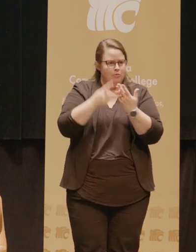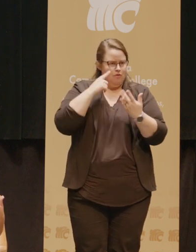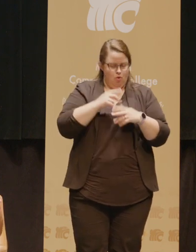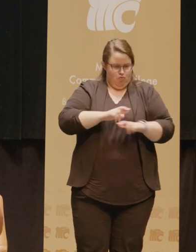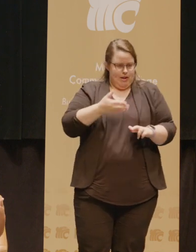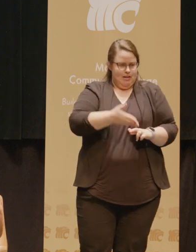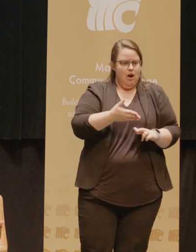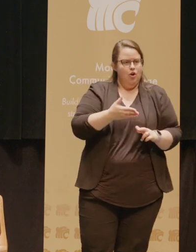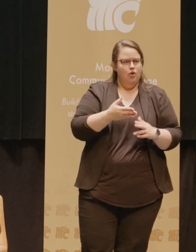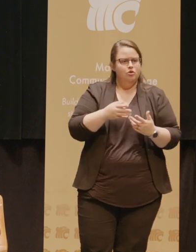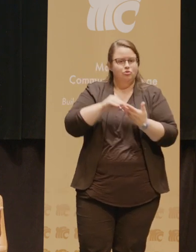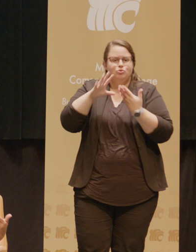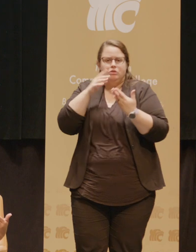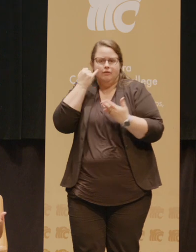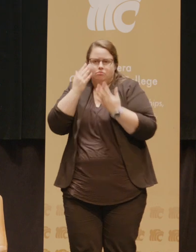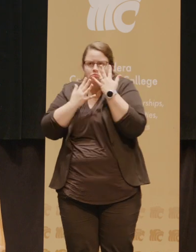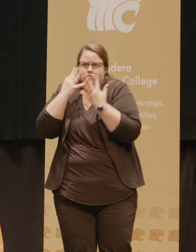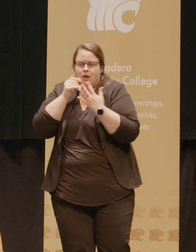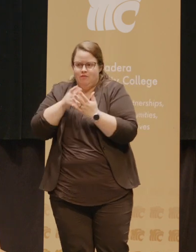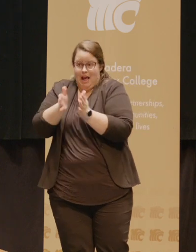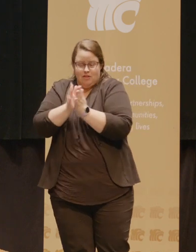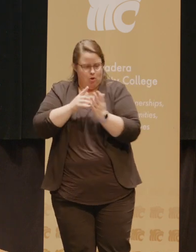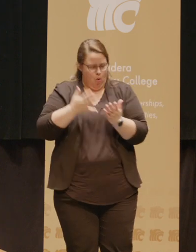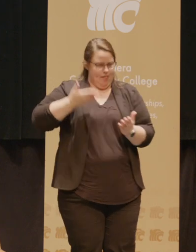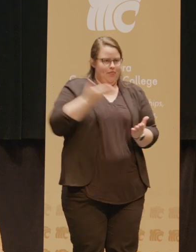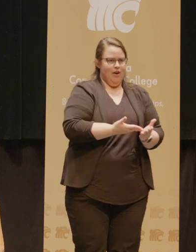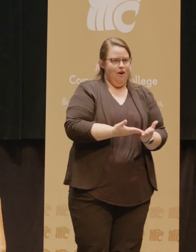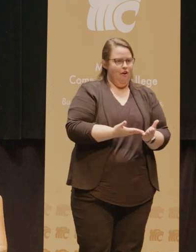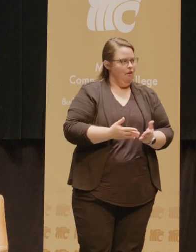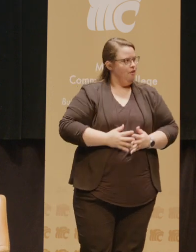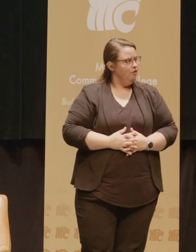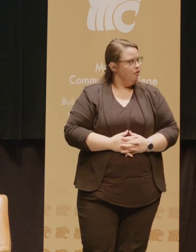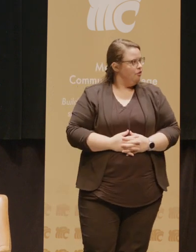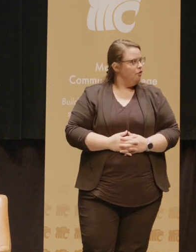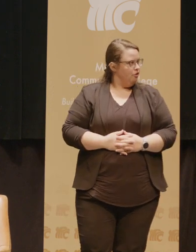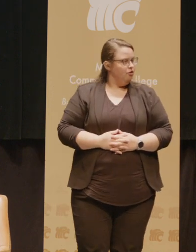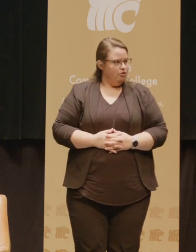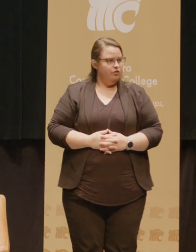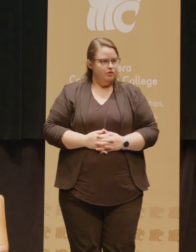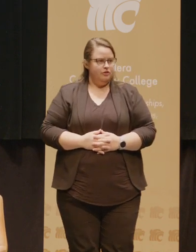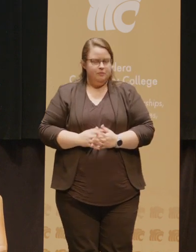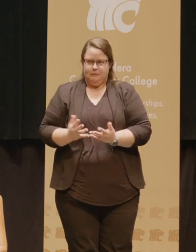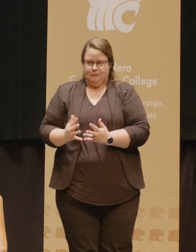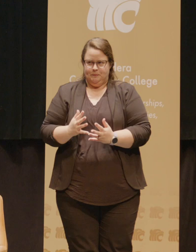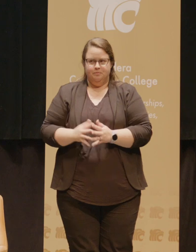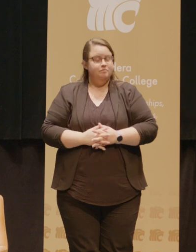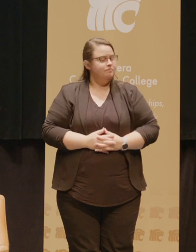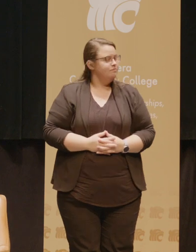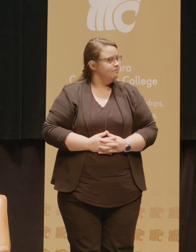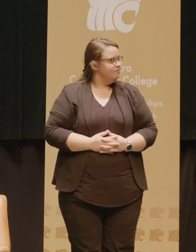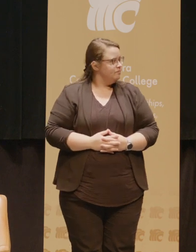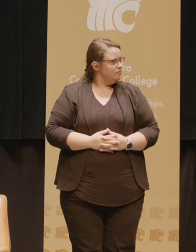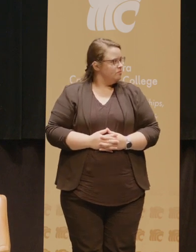embarrassed or anything like that, they don't have to ask, it's already there. I love that idea, yes. Putting those things on your syllabus, and then also